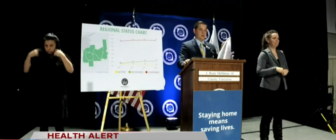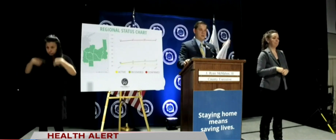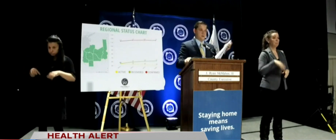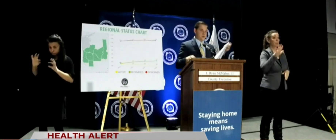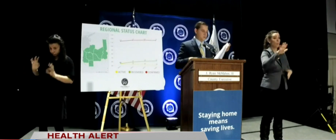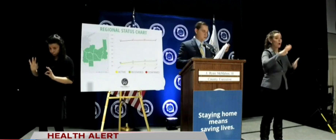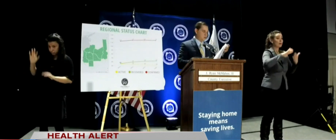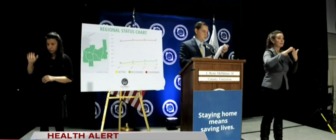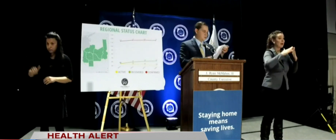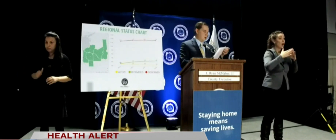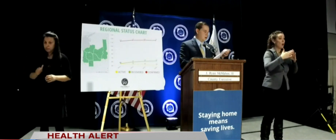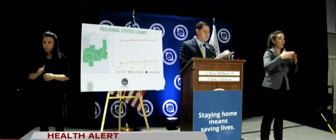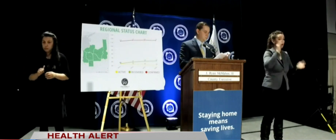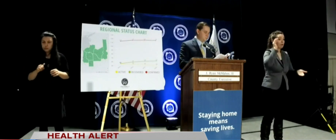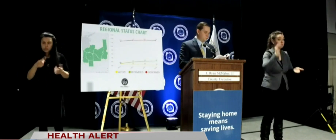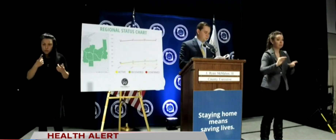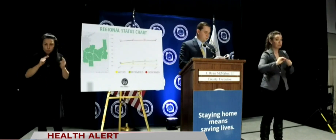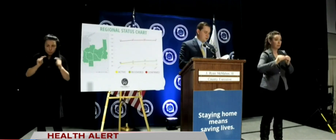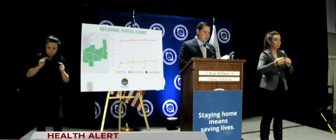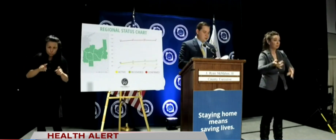other, to other communities as well.